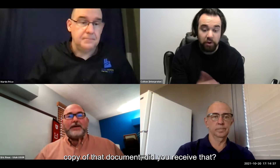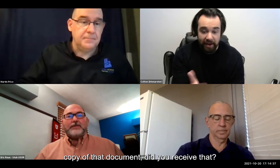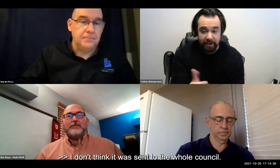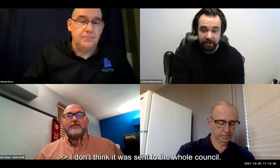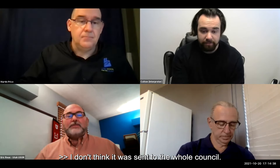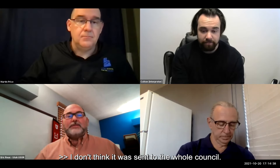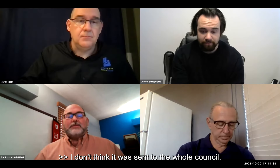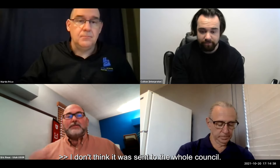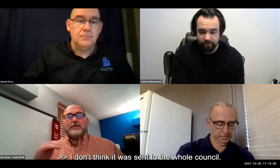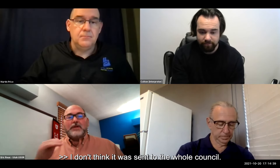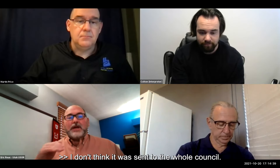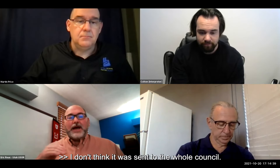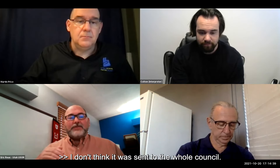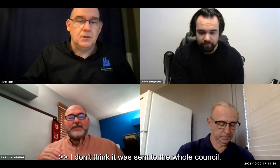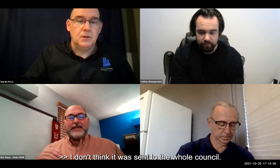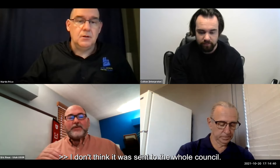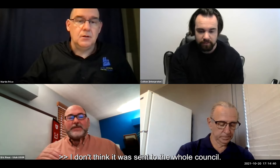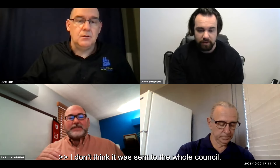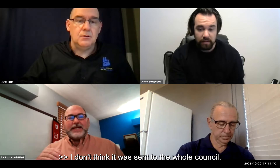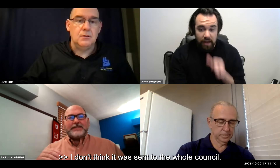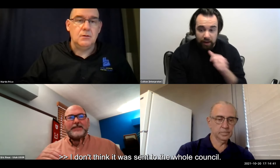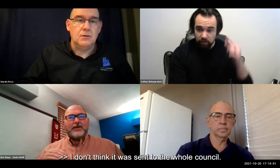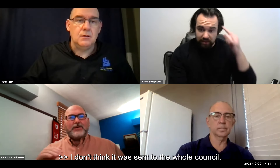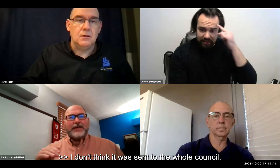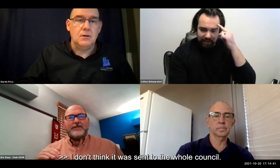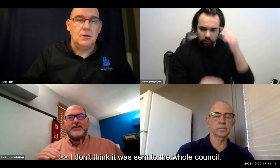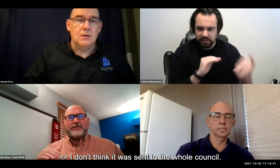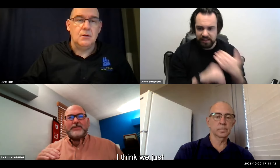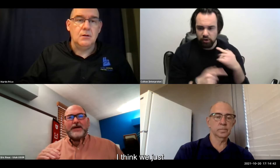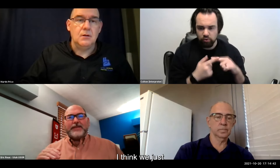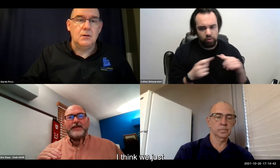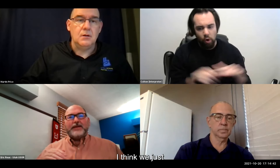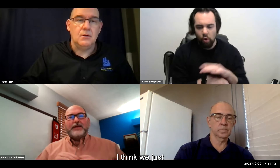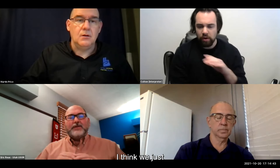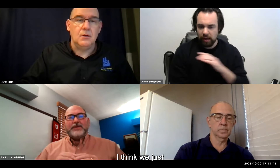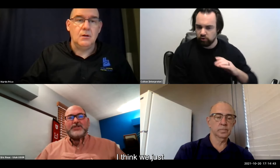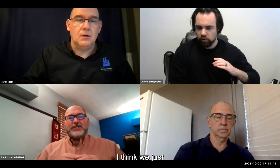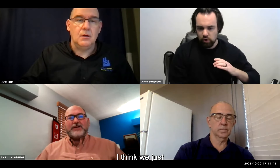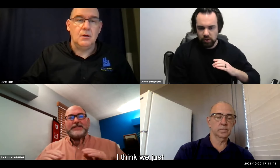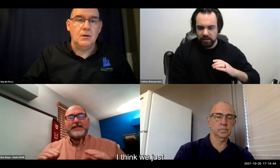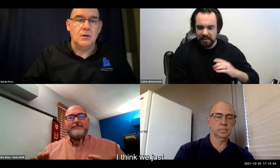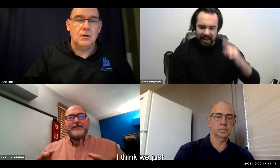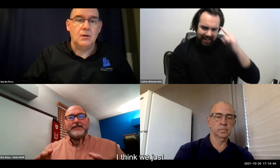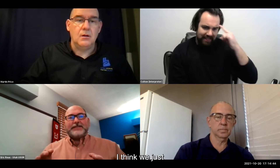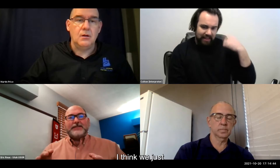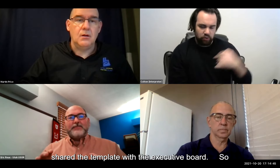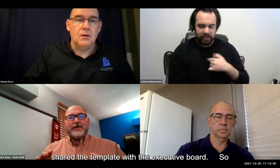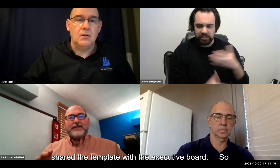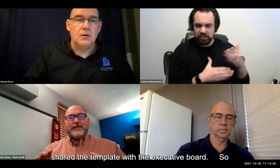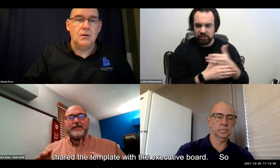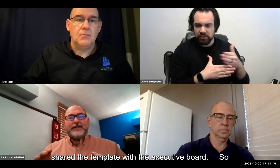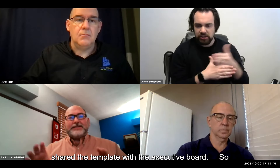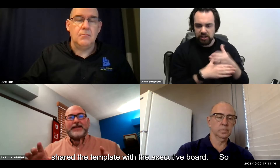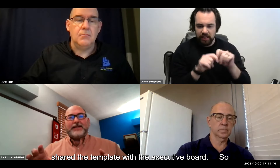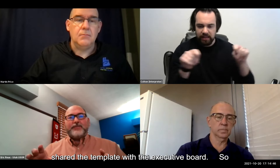You can go ahead. I don't think it was sent to the whole council. I think we just shared the template